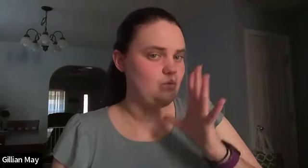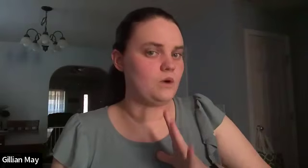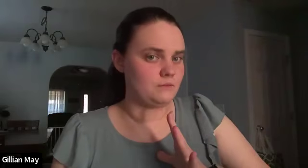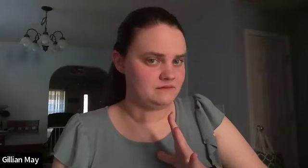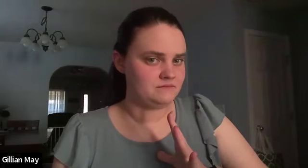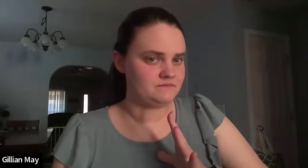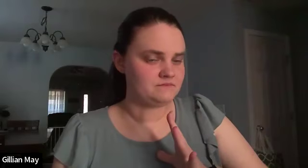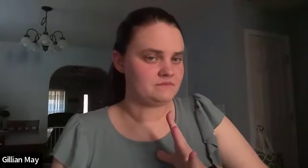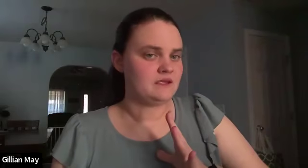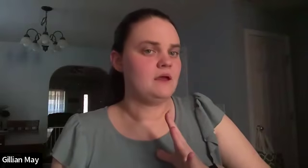woman,